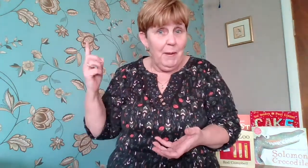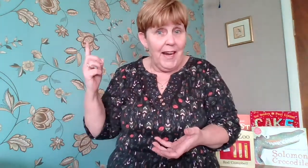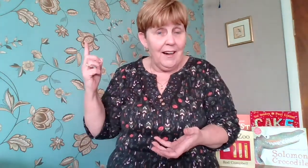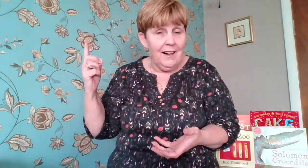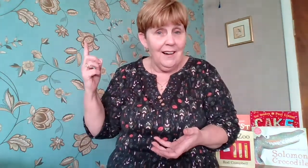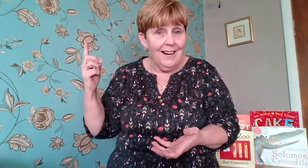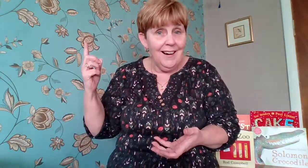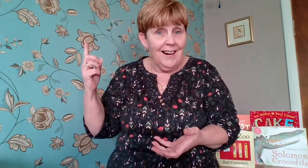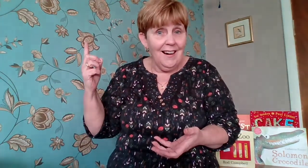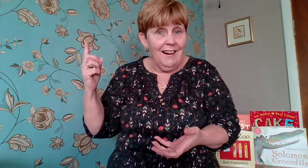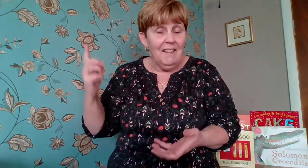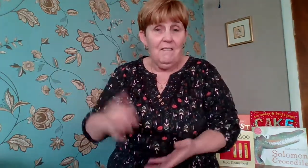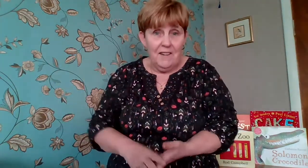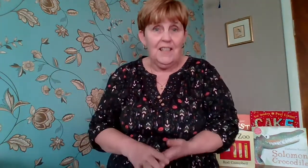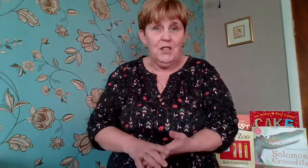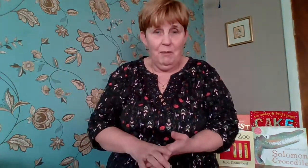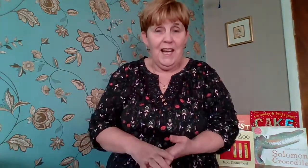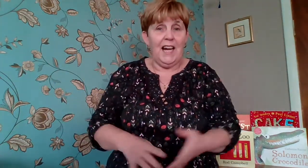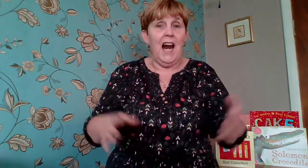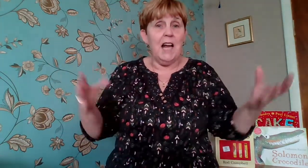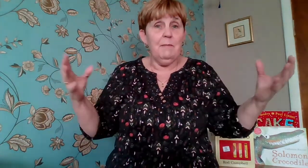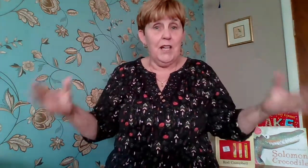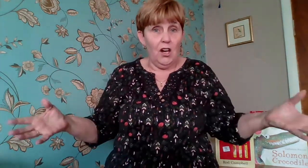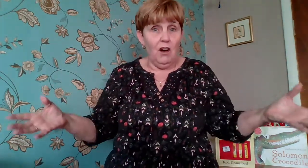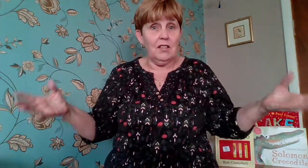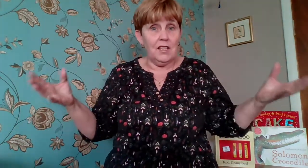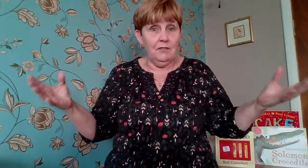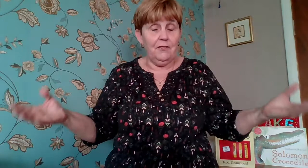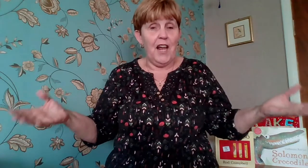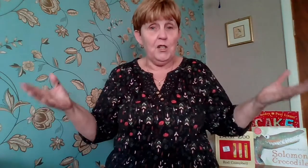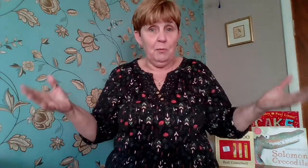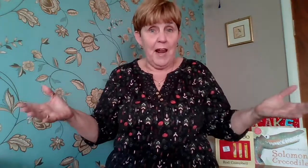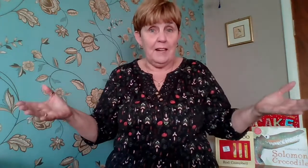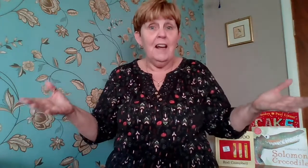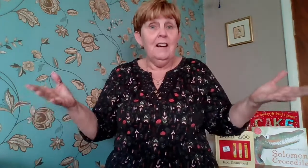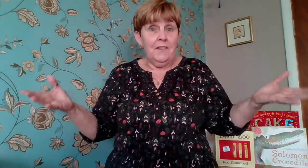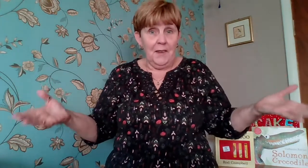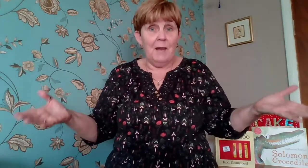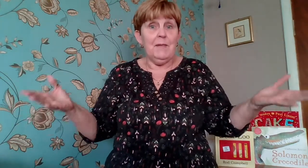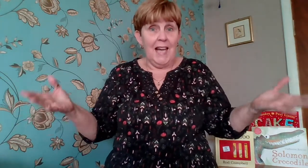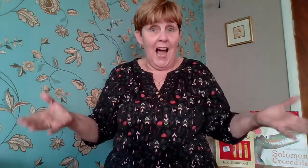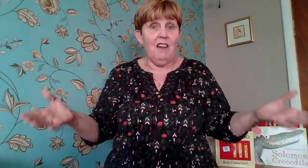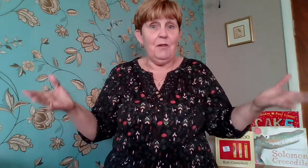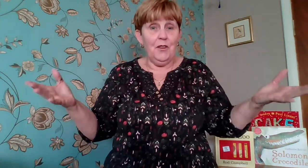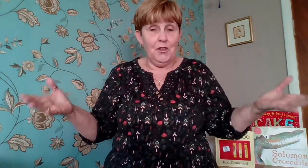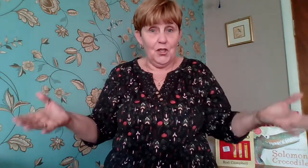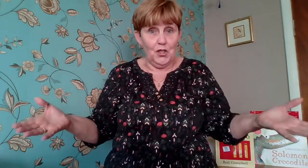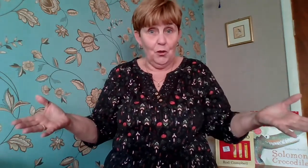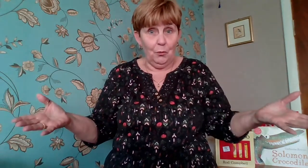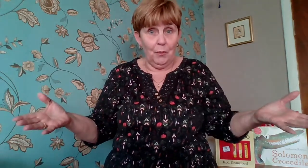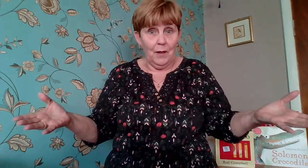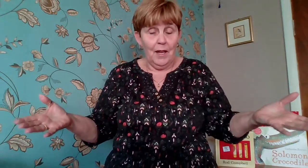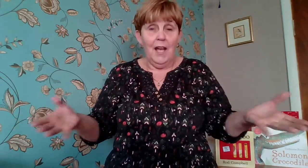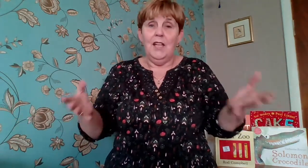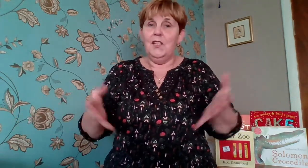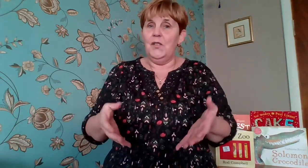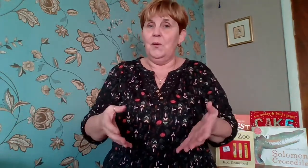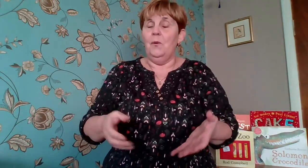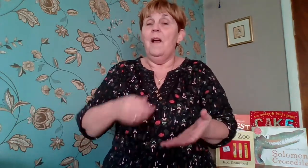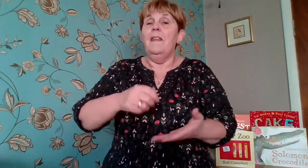baker. The village baker had made lots of fresh bread for them to have with their soup. So the